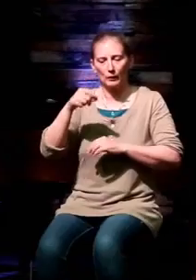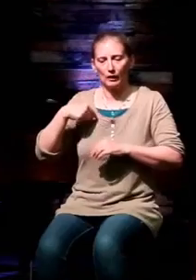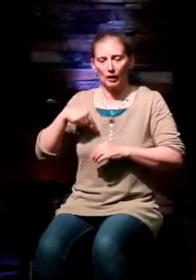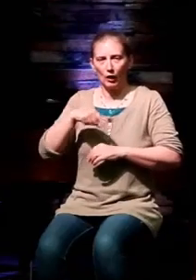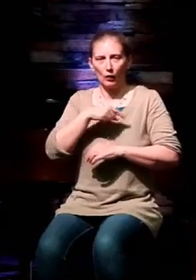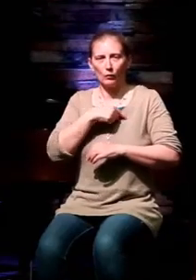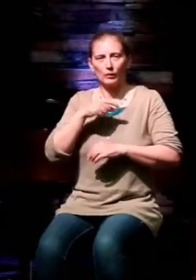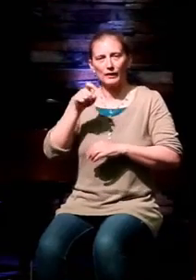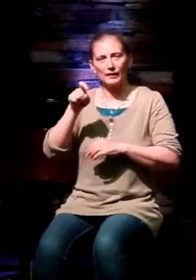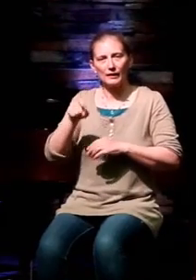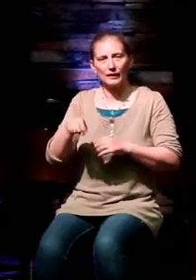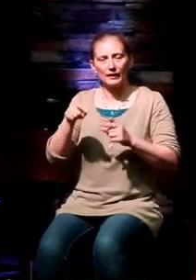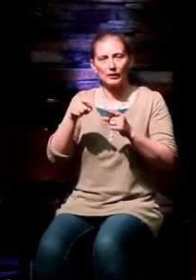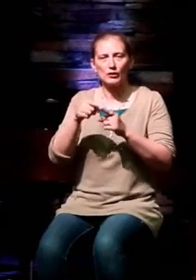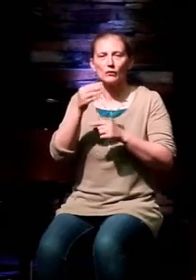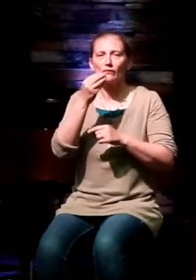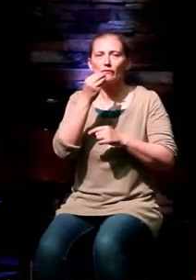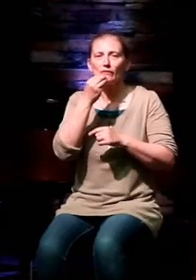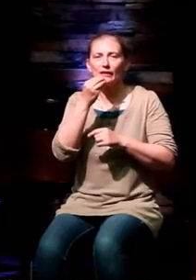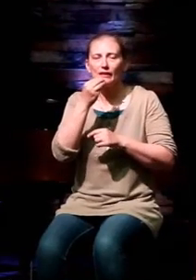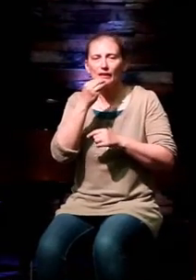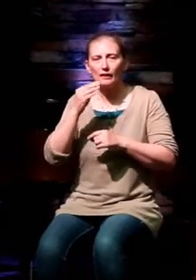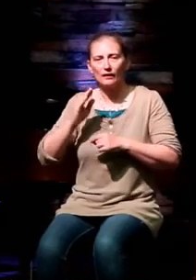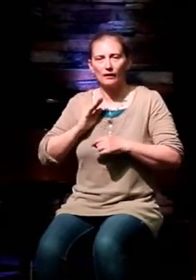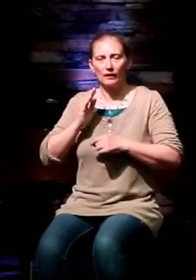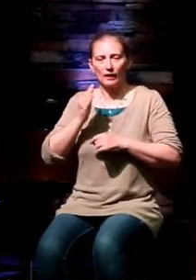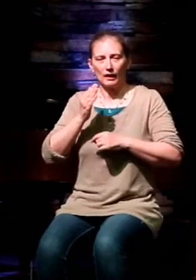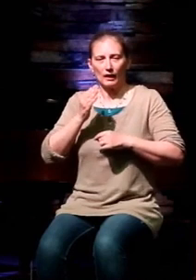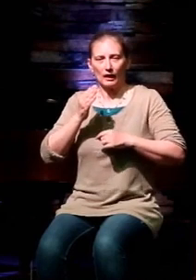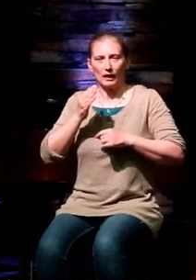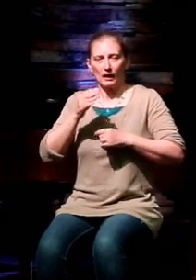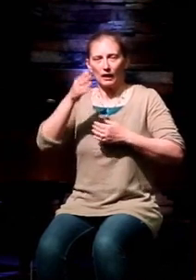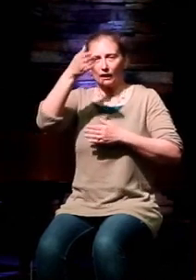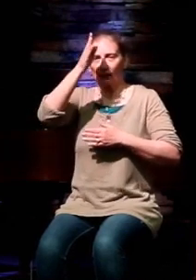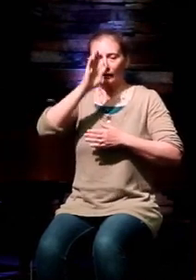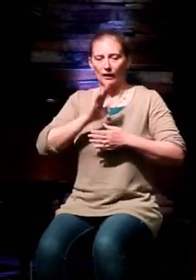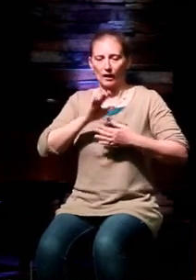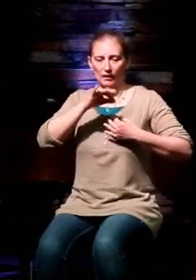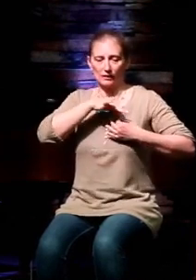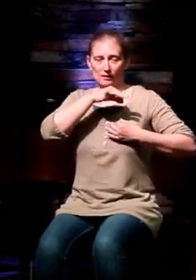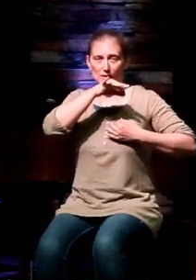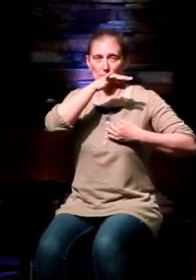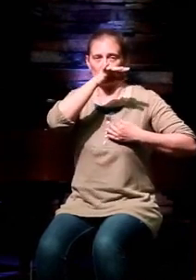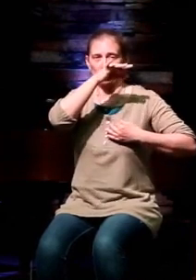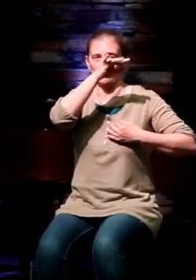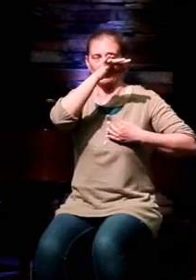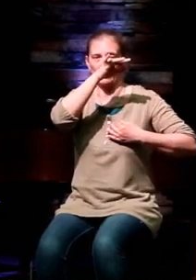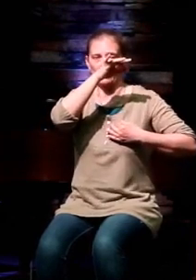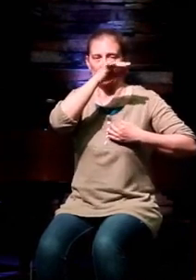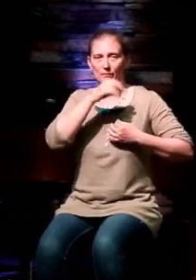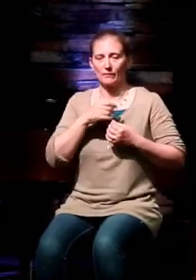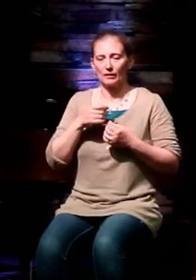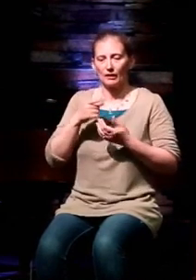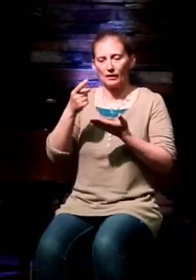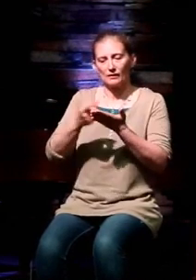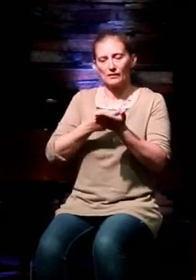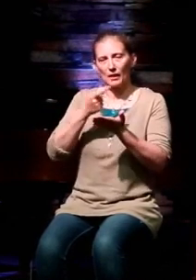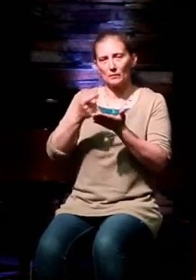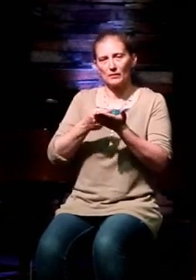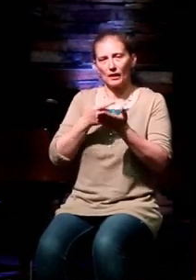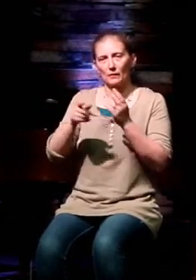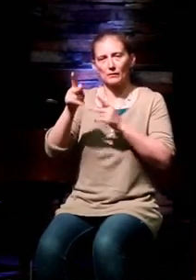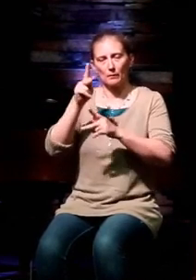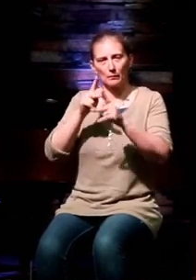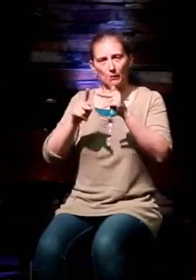I've had so many people come to me over the years, and usually when they come to the minister, They've let certain areas of their life get out of